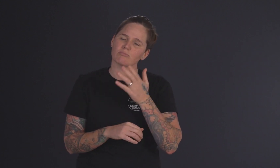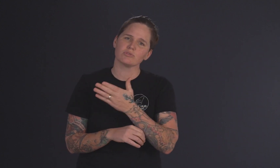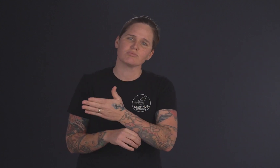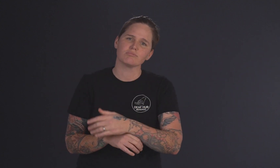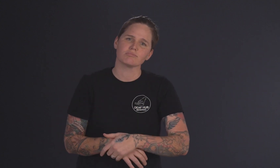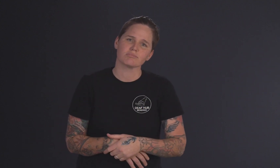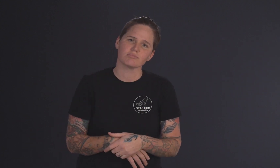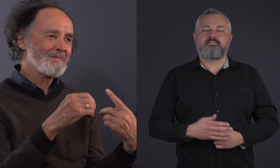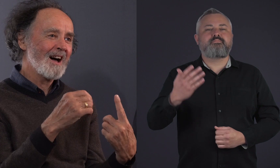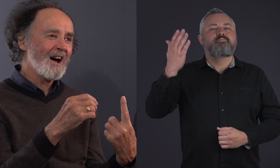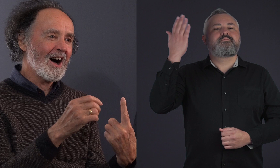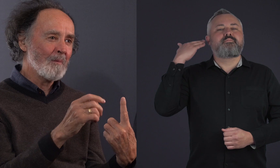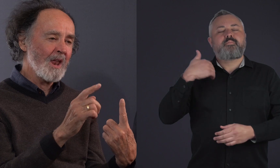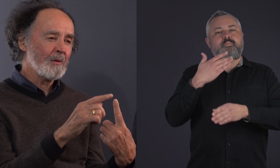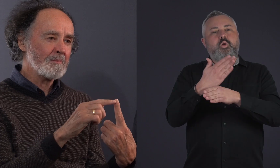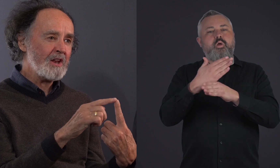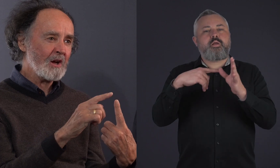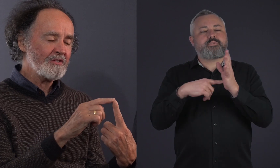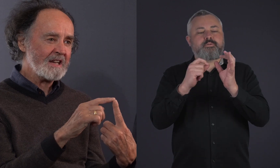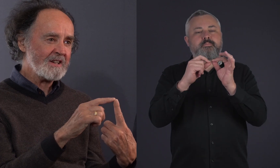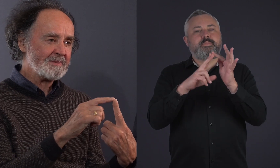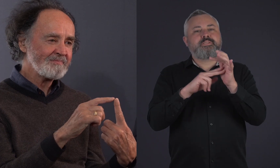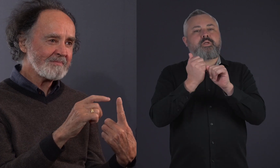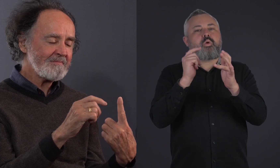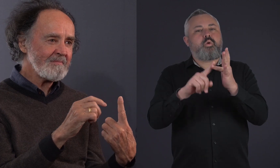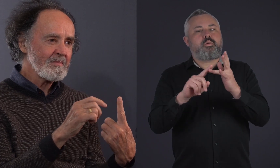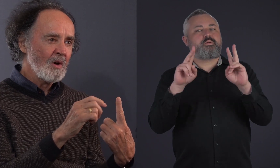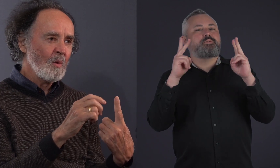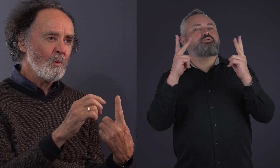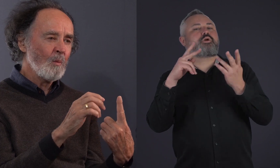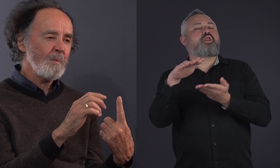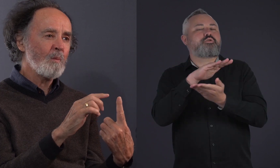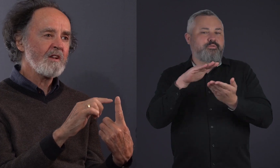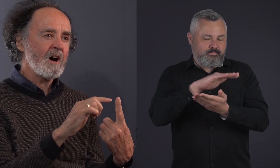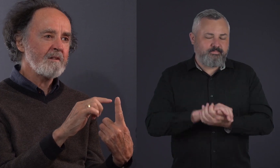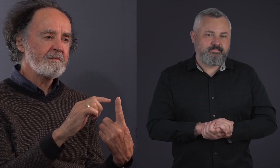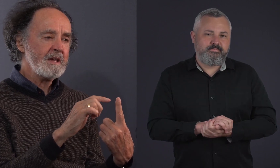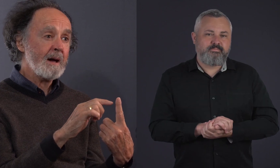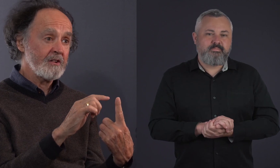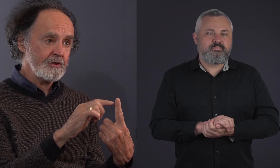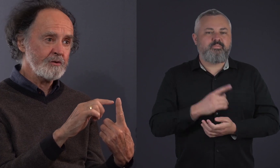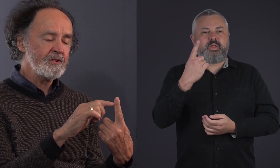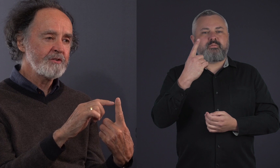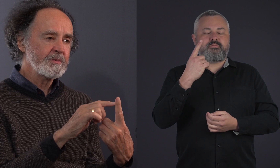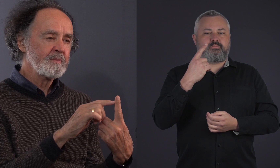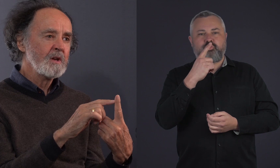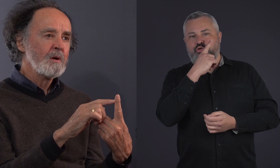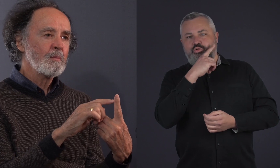Michael. When I was at Bendigo Senior, one of my female students was